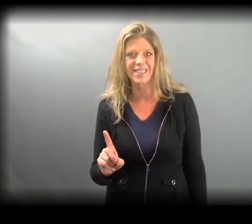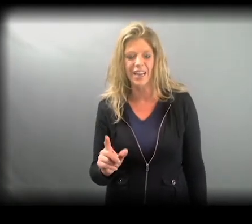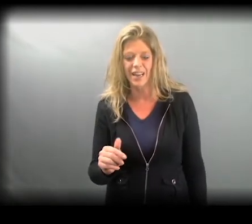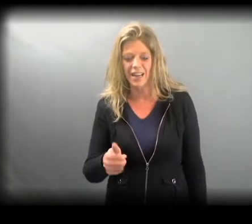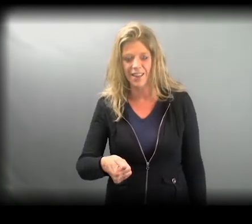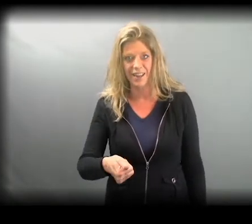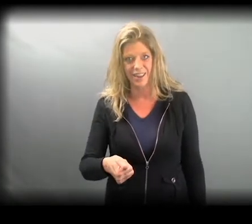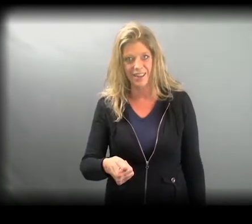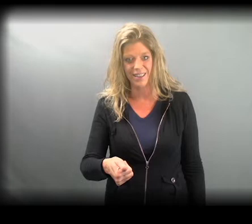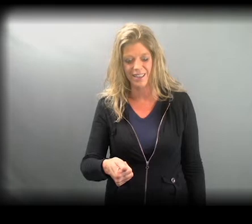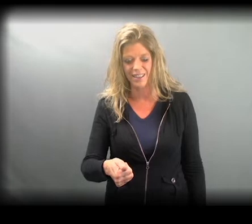The